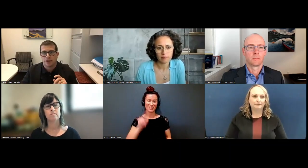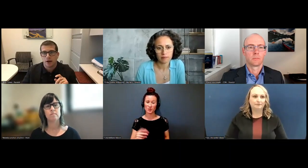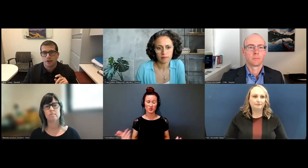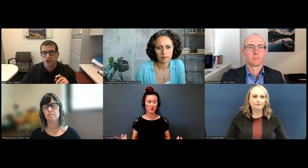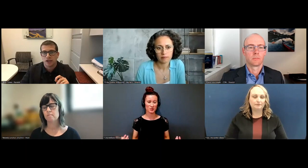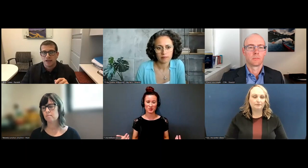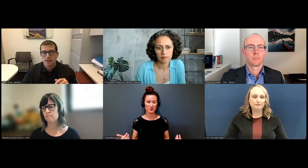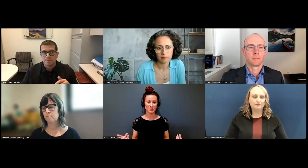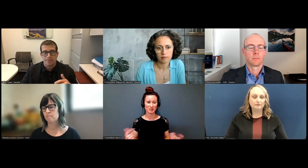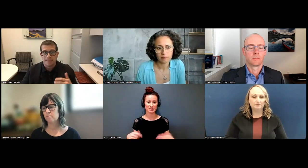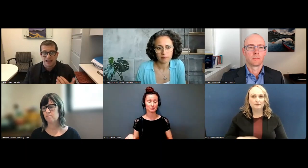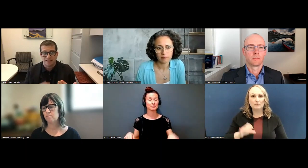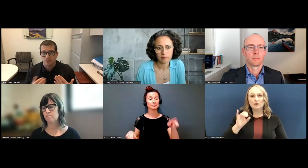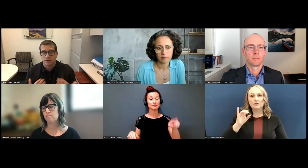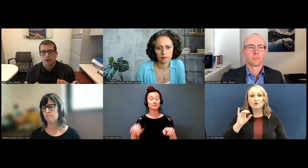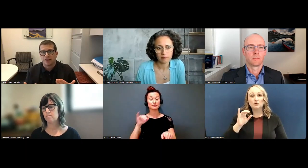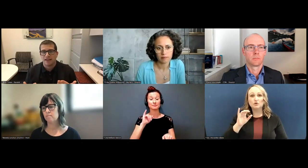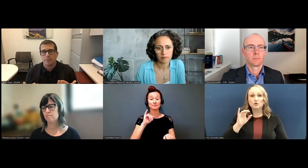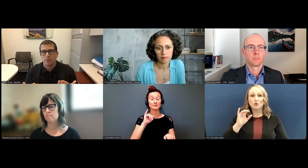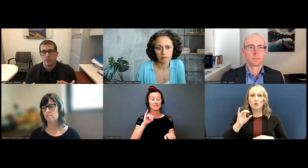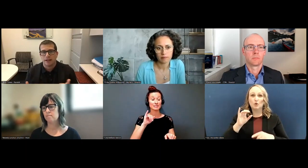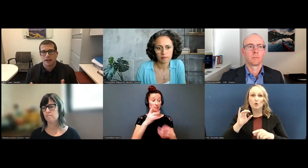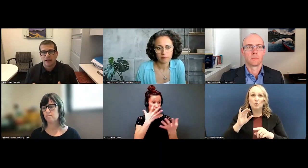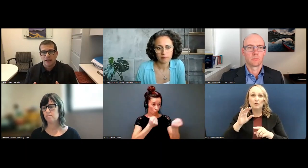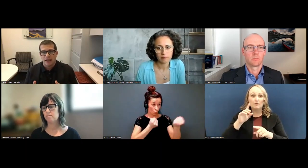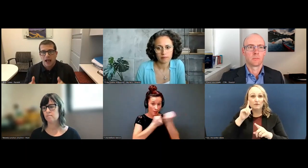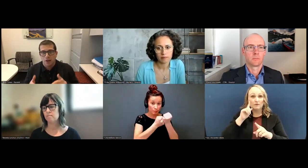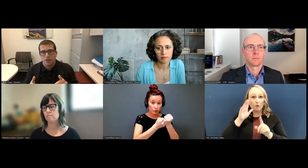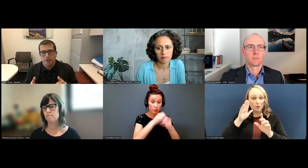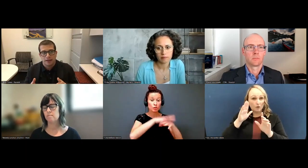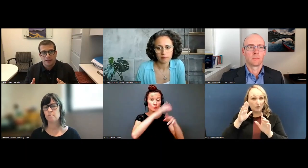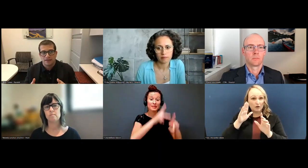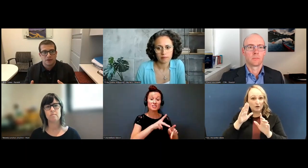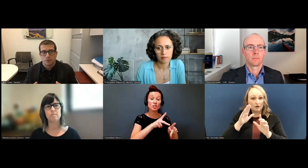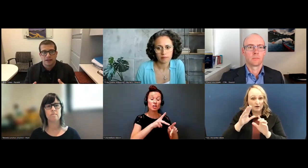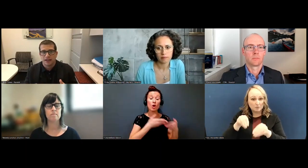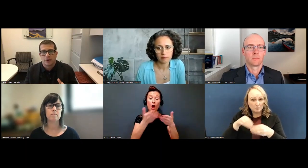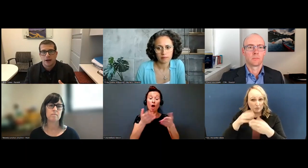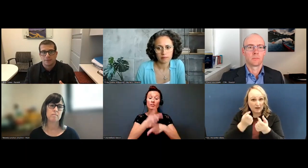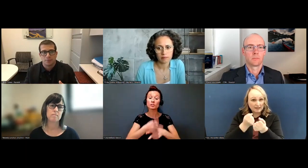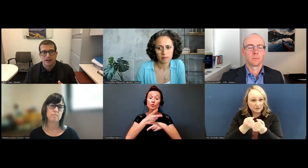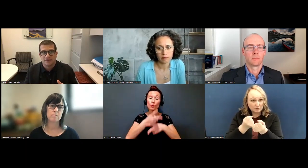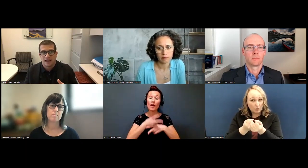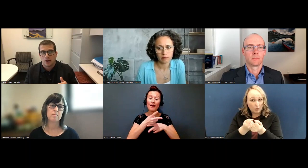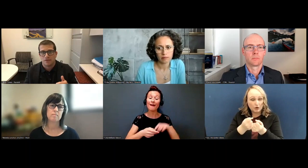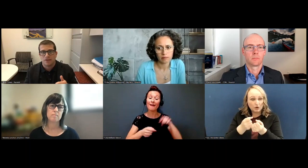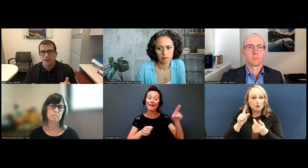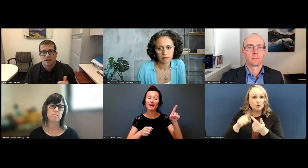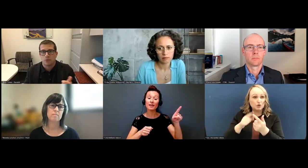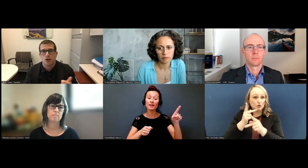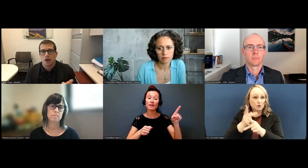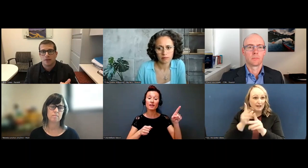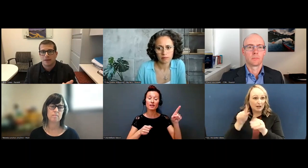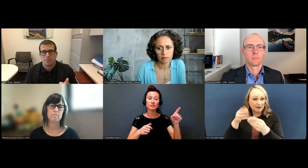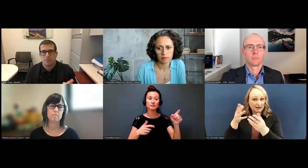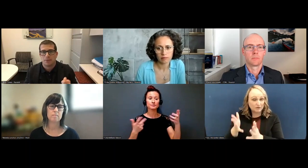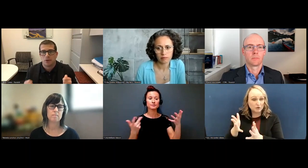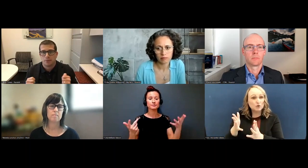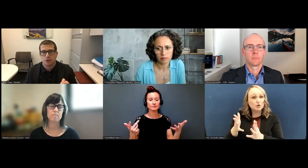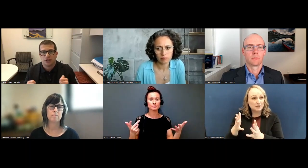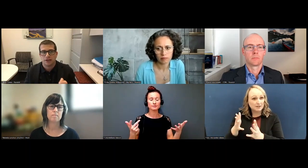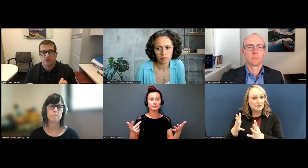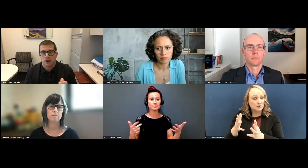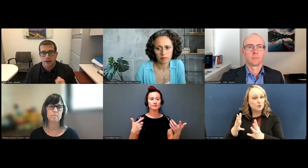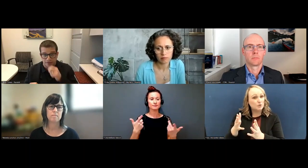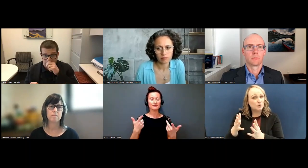caregivers writ large, that's a really good example of one. Like, health is in a really crowded place now of things that people